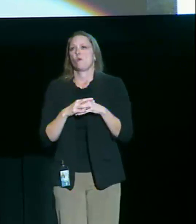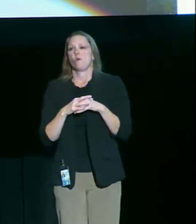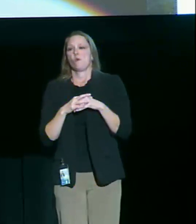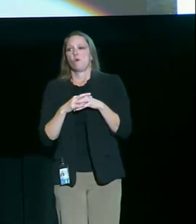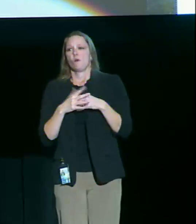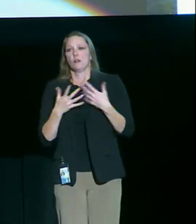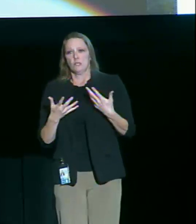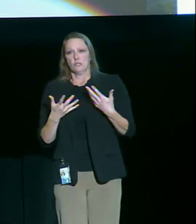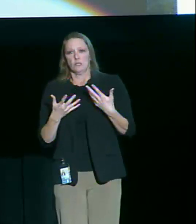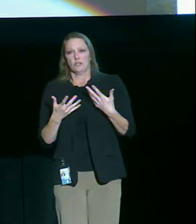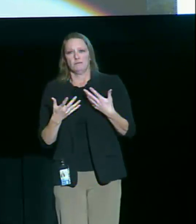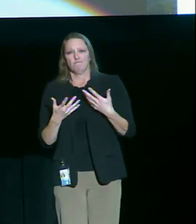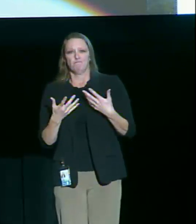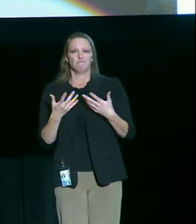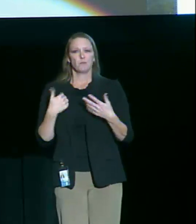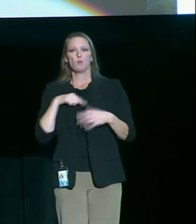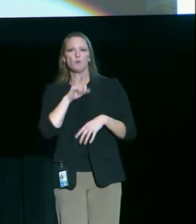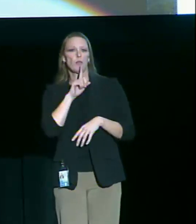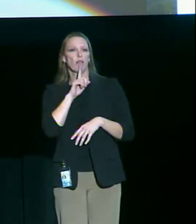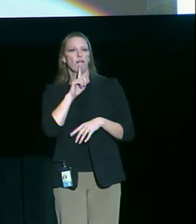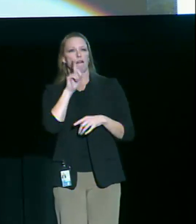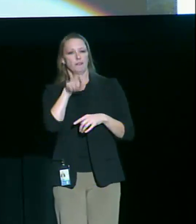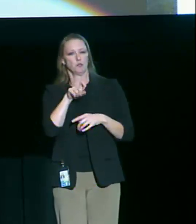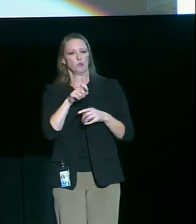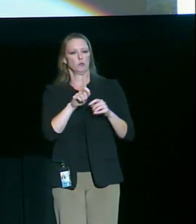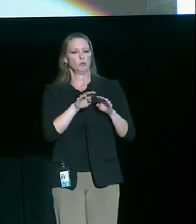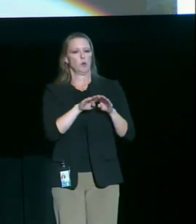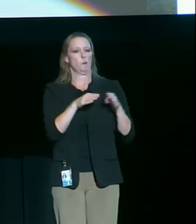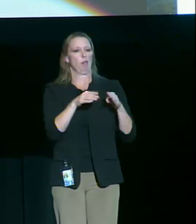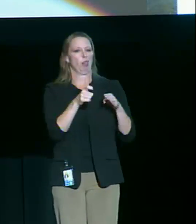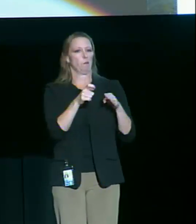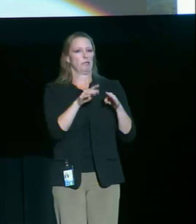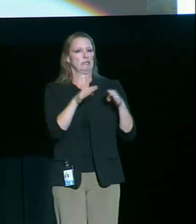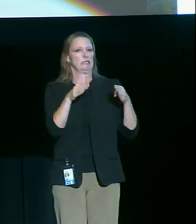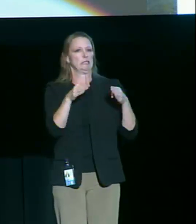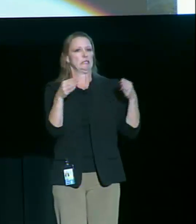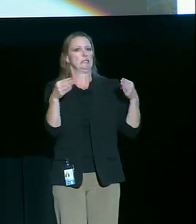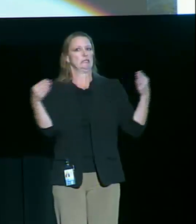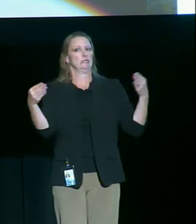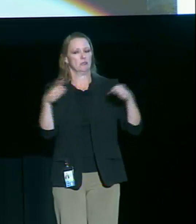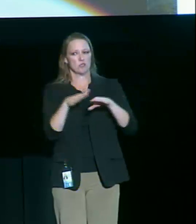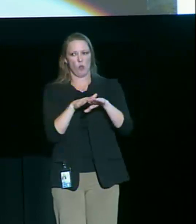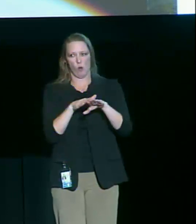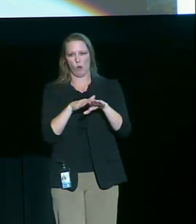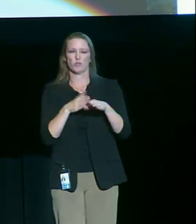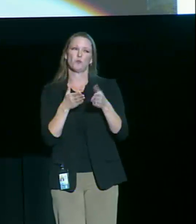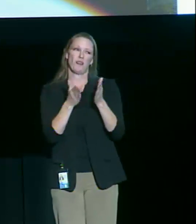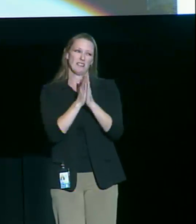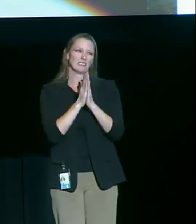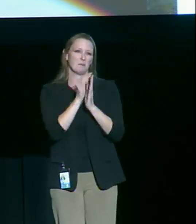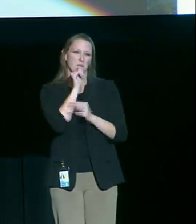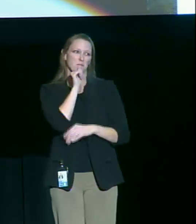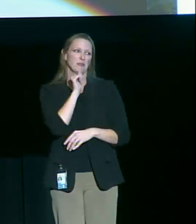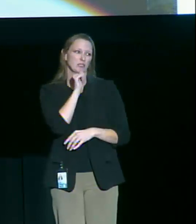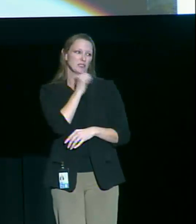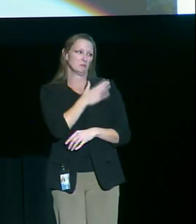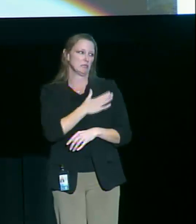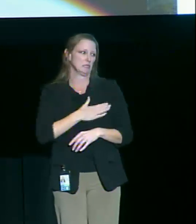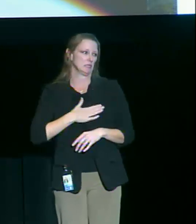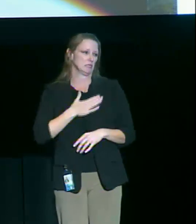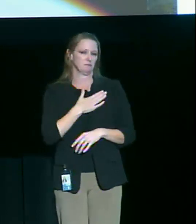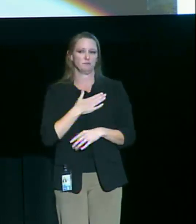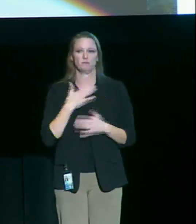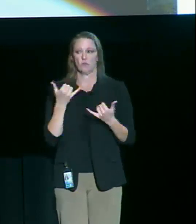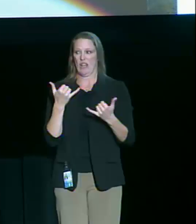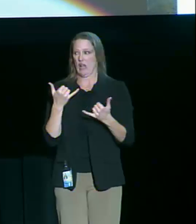have to basically do this incrementally and gradually, so we please ask you to be patient. Having said that, I'm going to